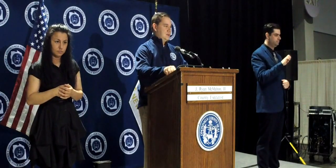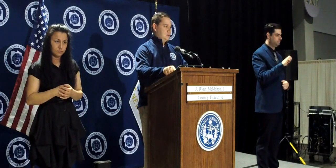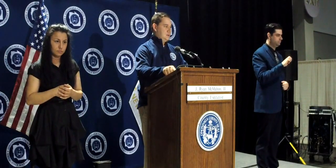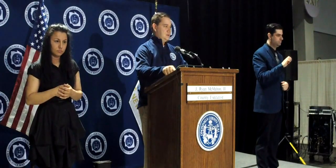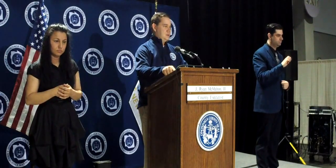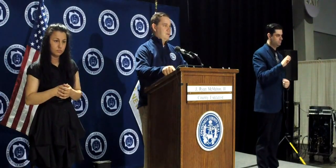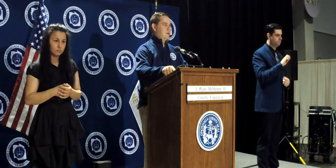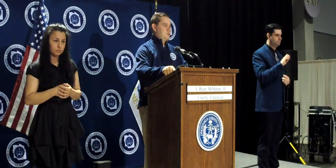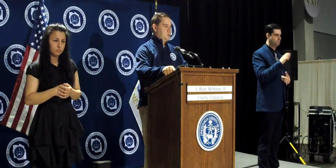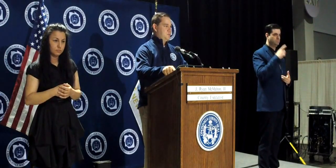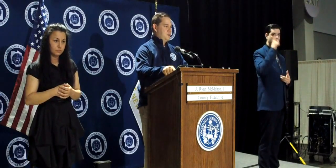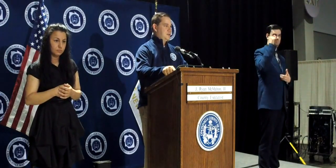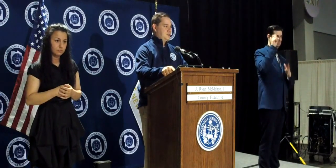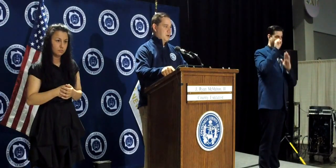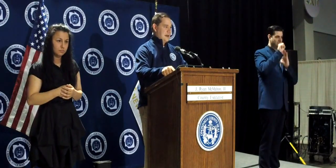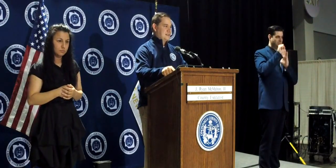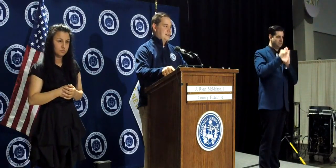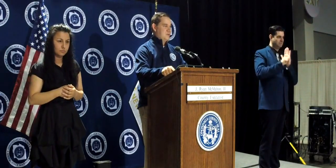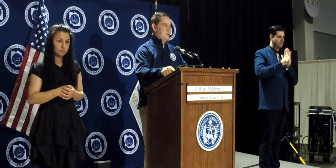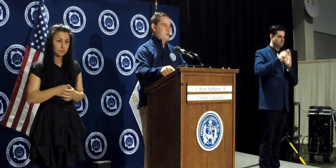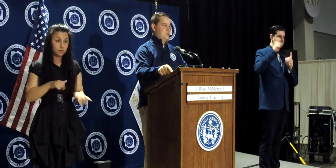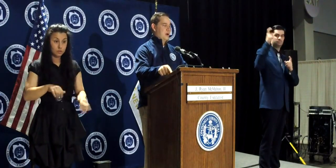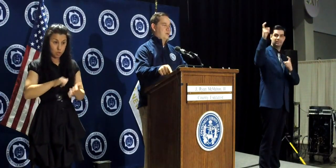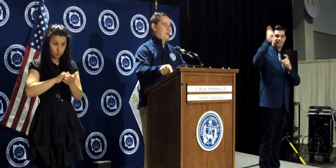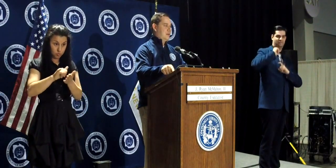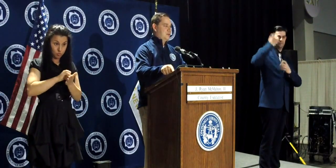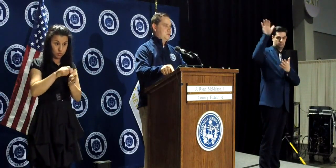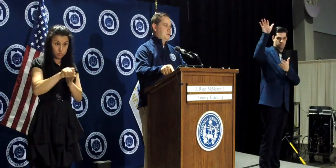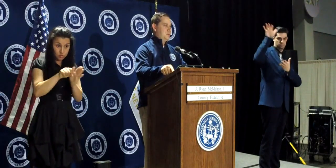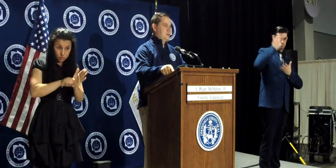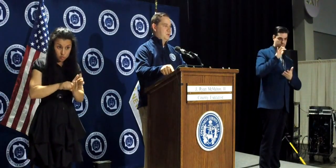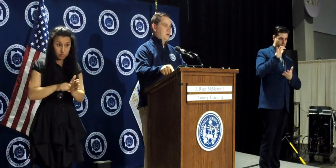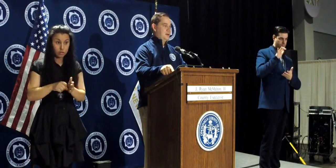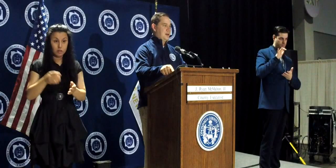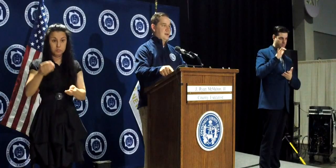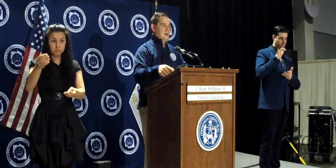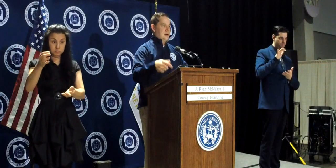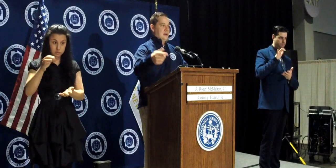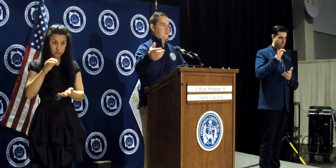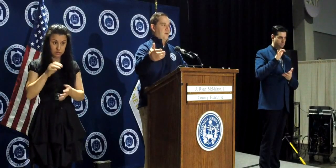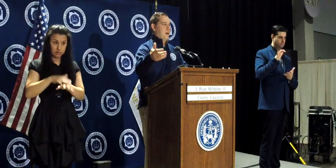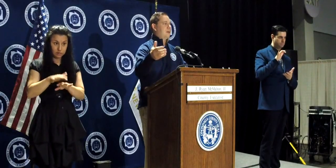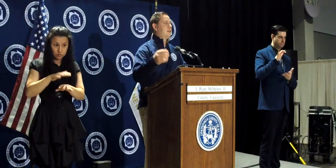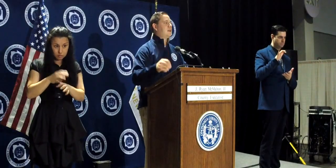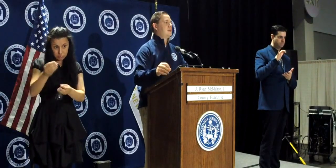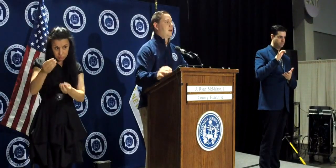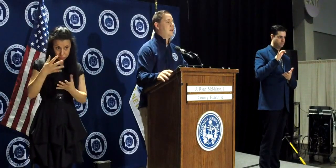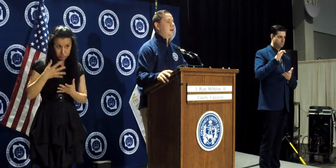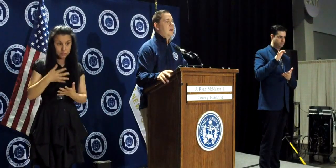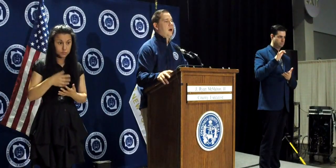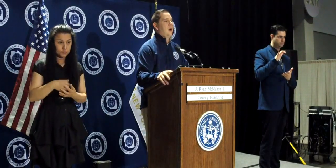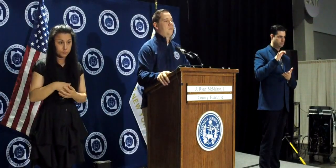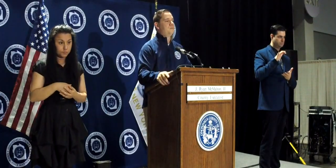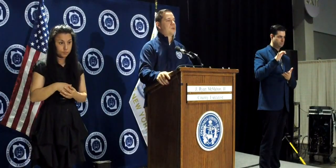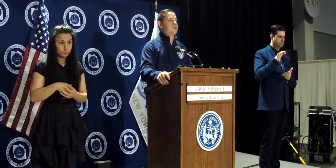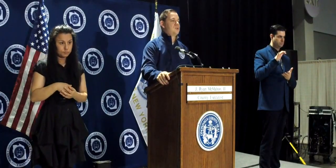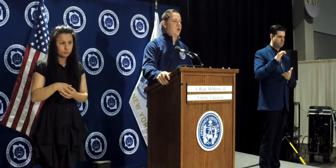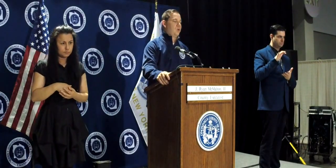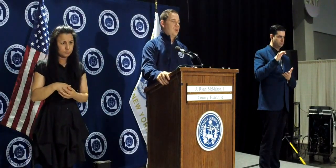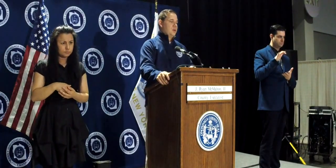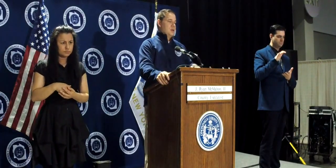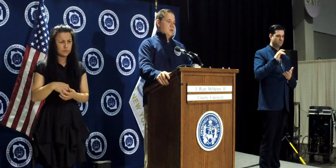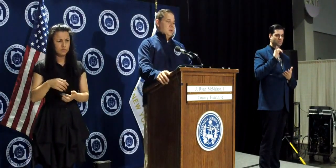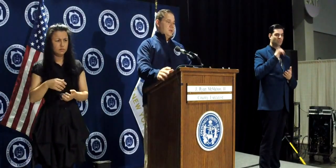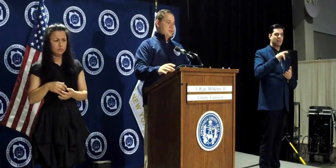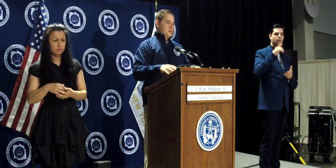state is giving us PPE because we're asking them for it. So why would they give us PPE one day and ask for it back the next day? And